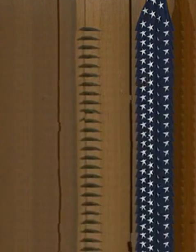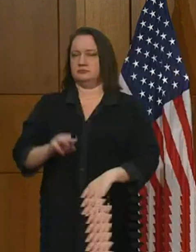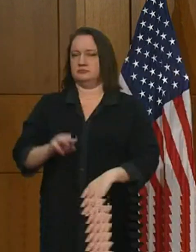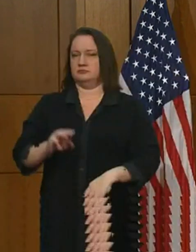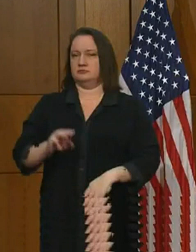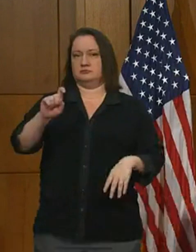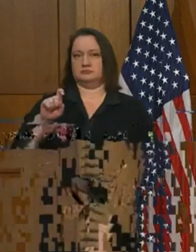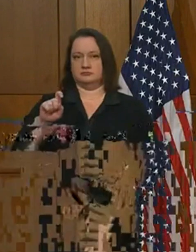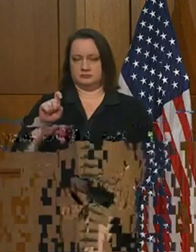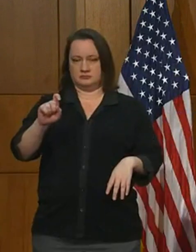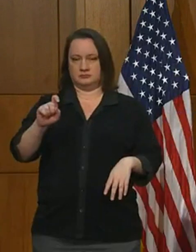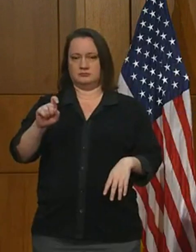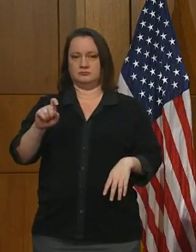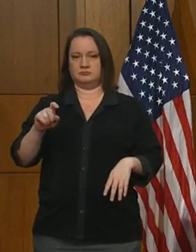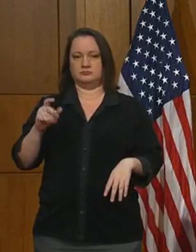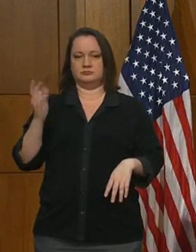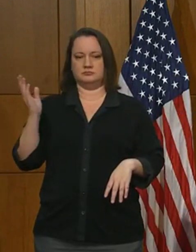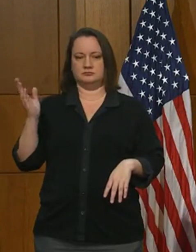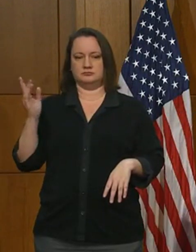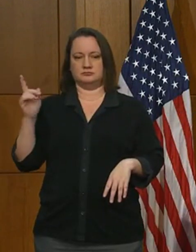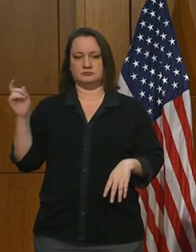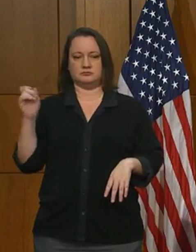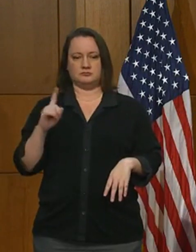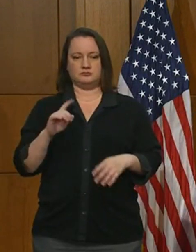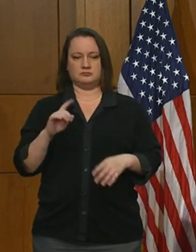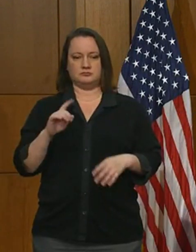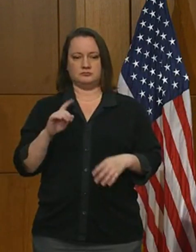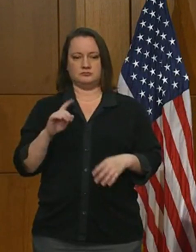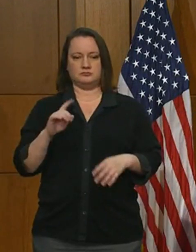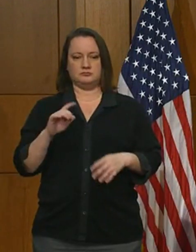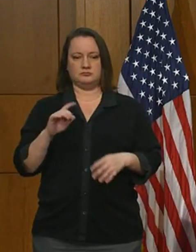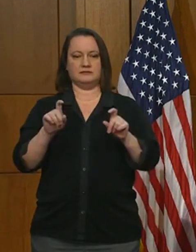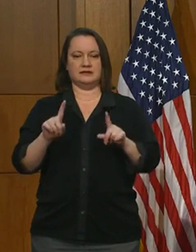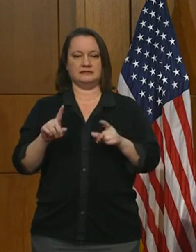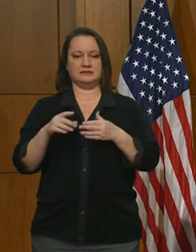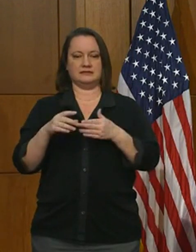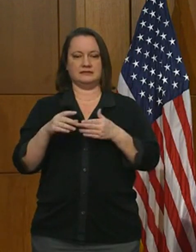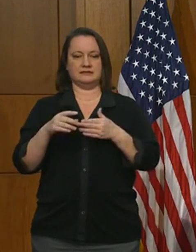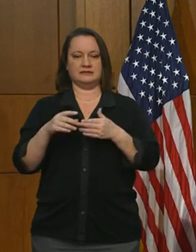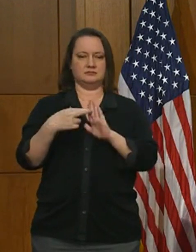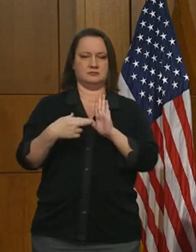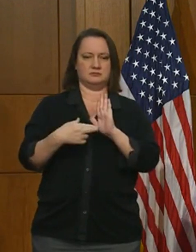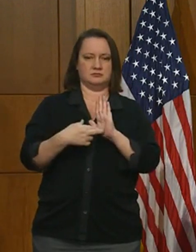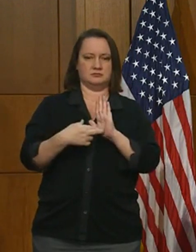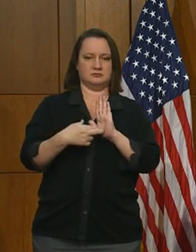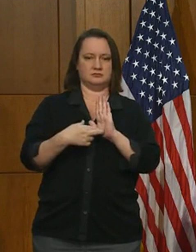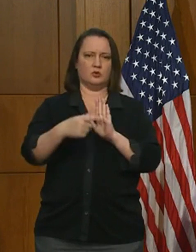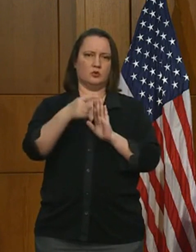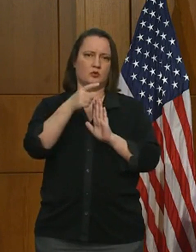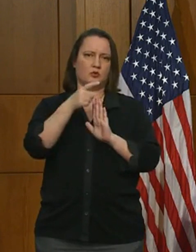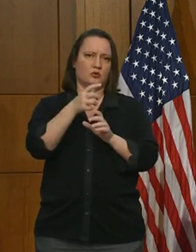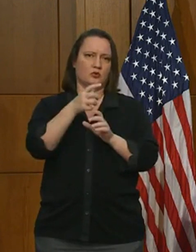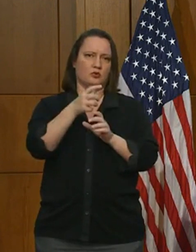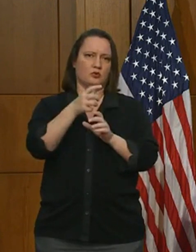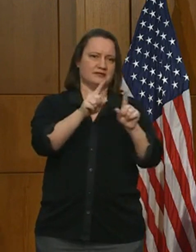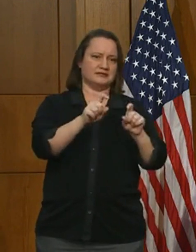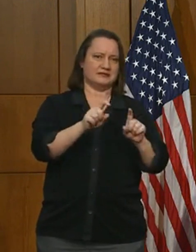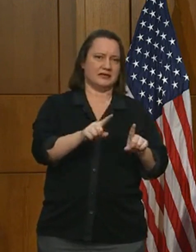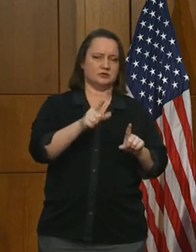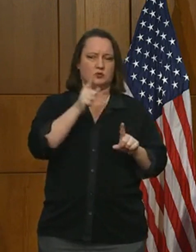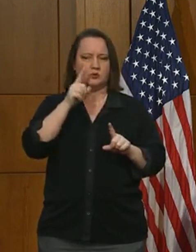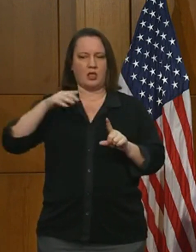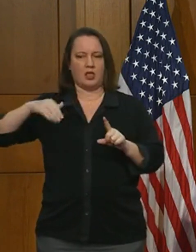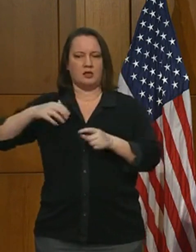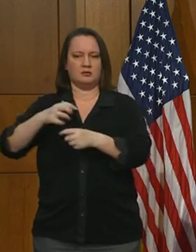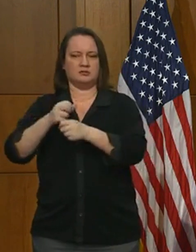Yeah, I've got a question about testing guidance, who can receive a test and who is not receiving a test yet. At